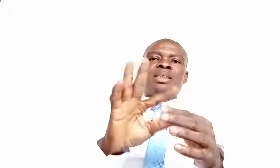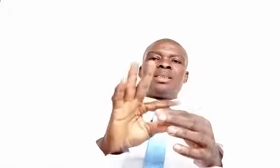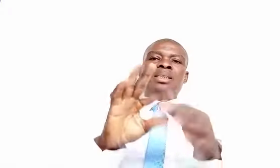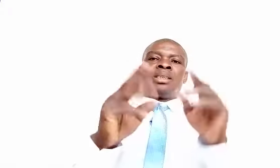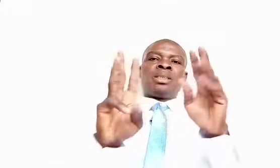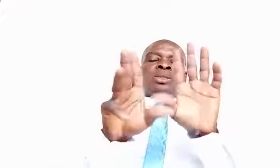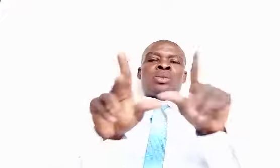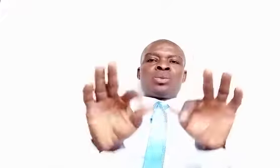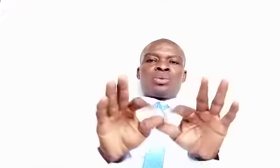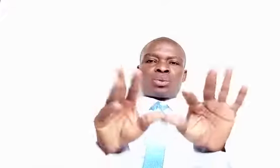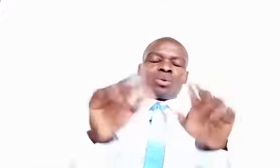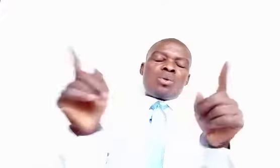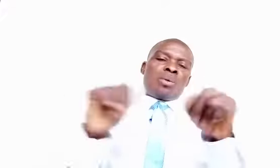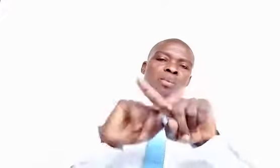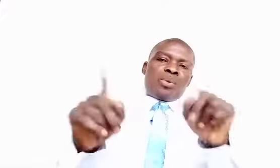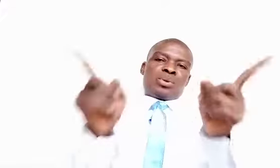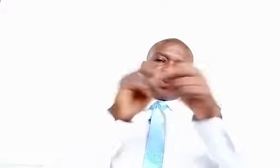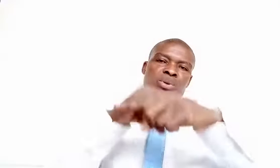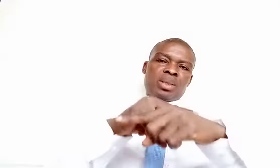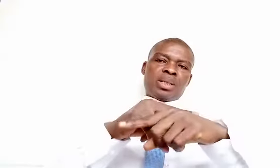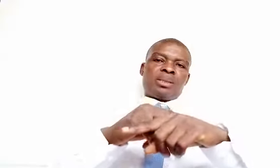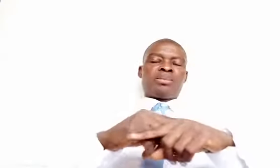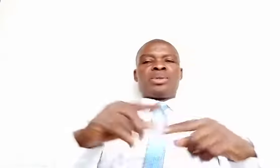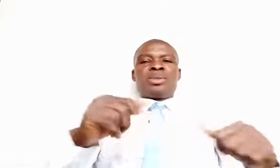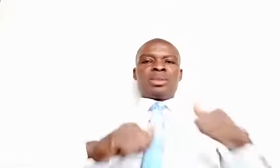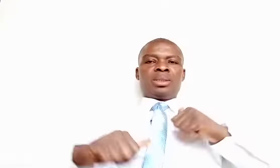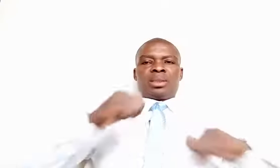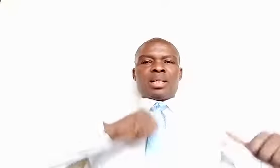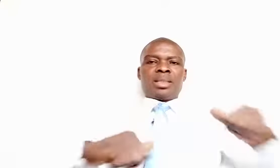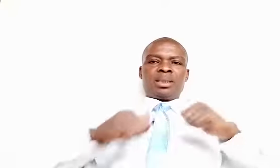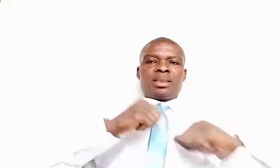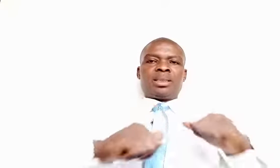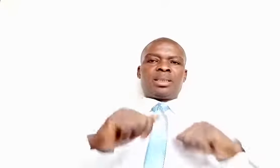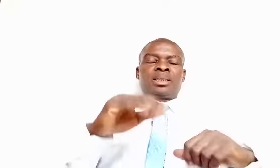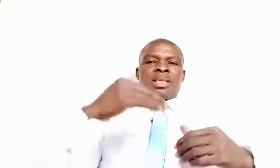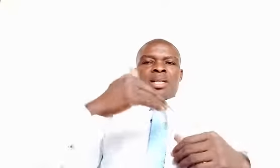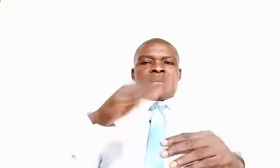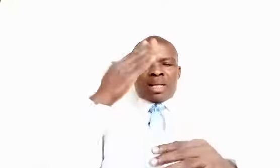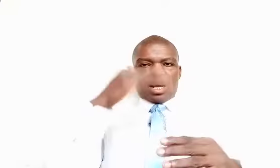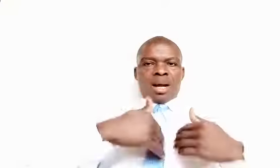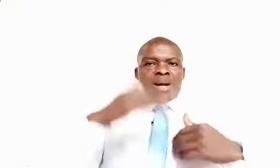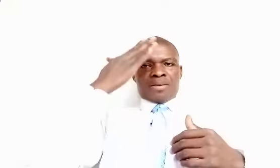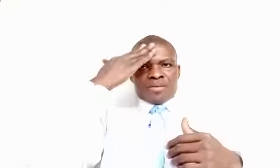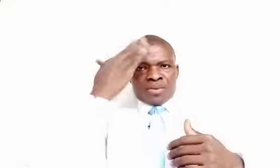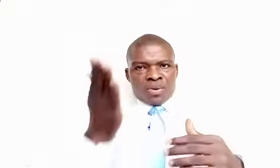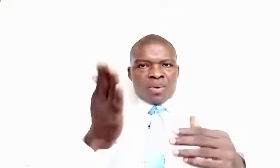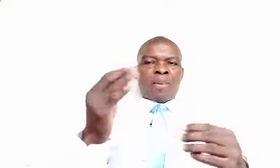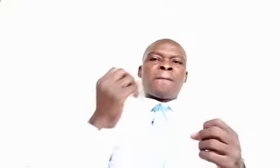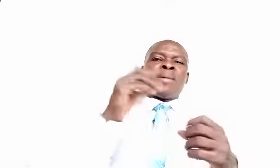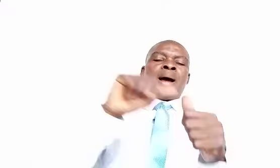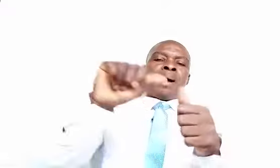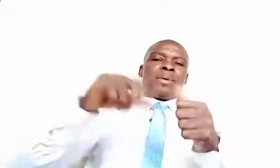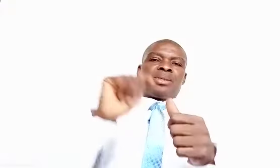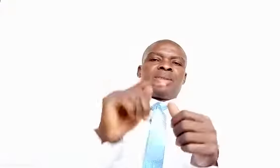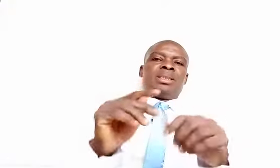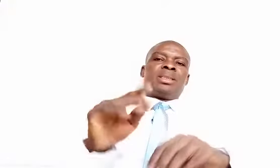But today, scientists have discovered vital facts about the Earth, the Moon,